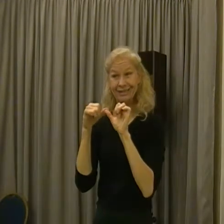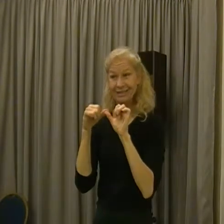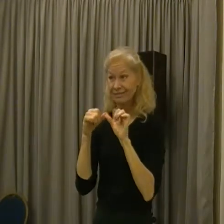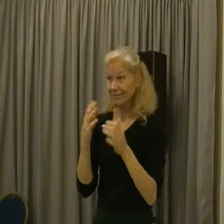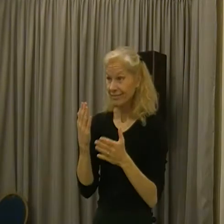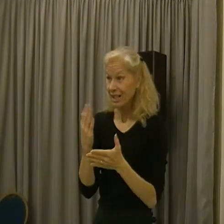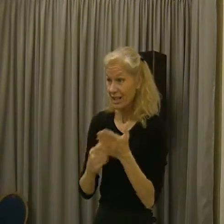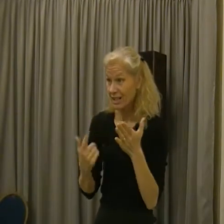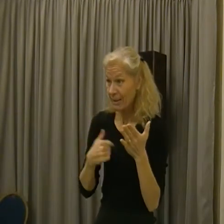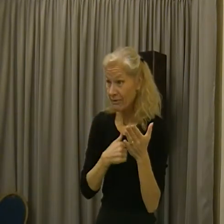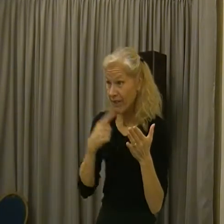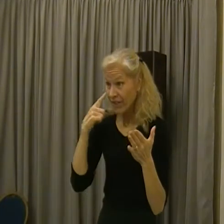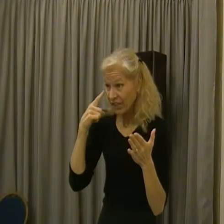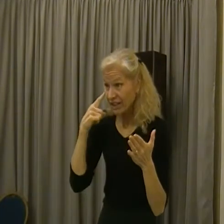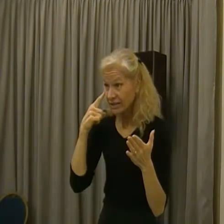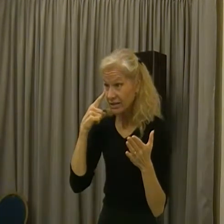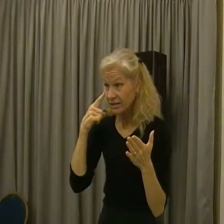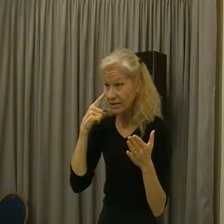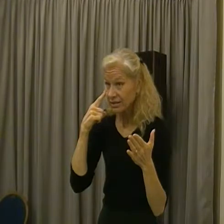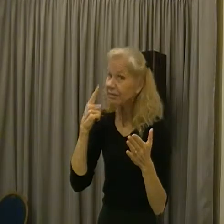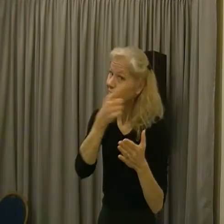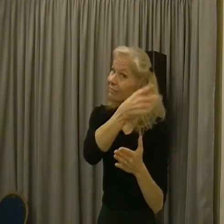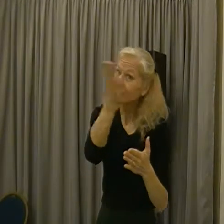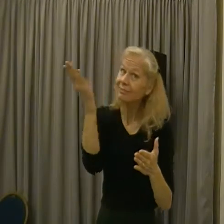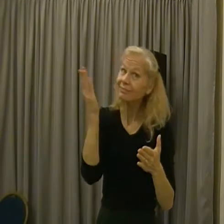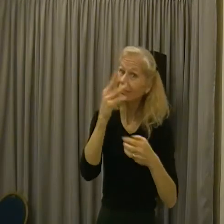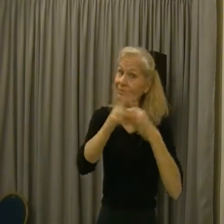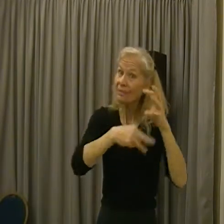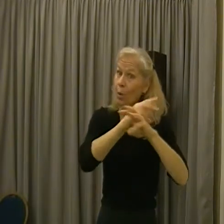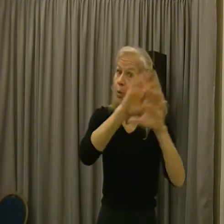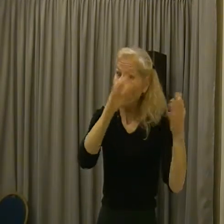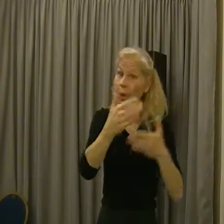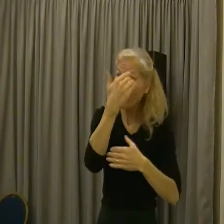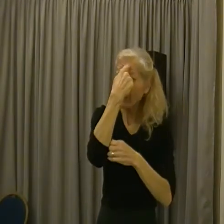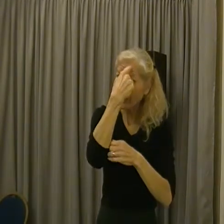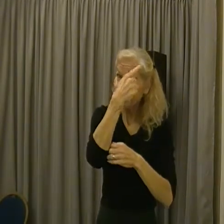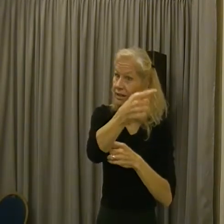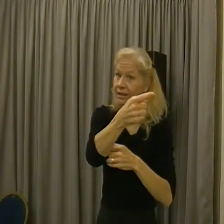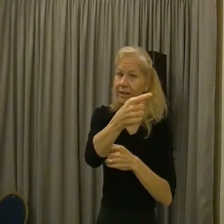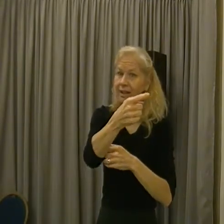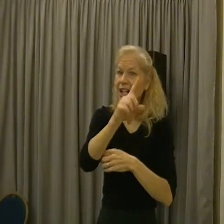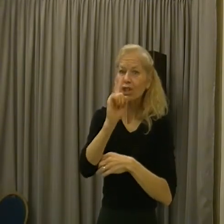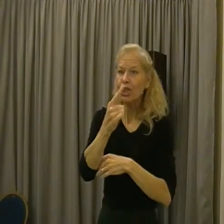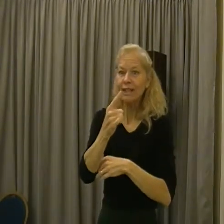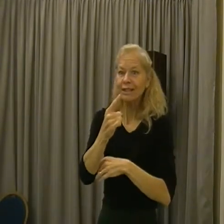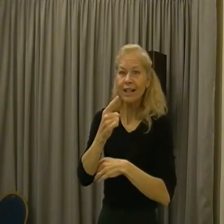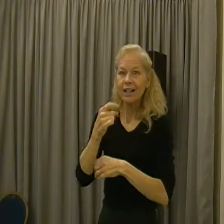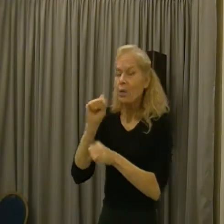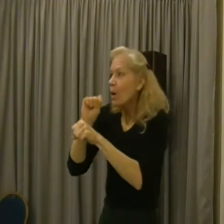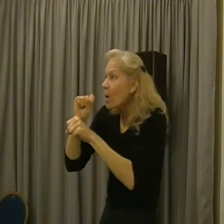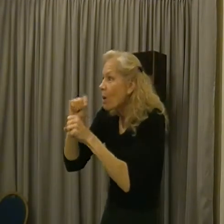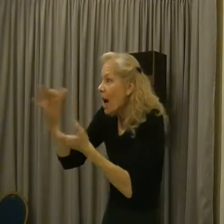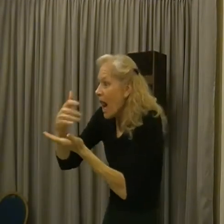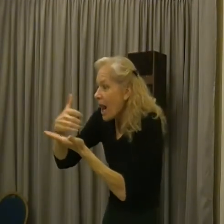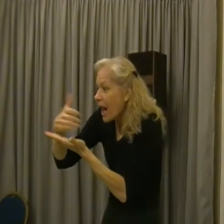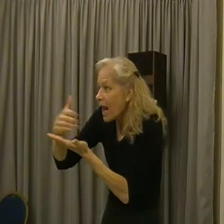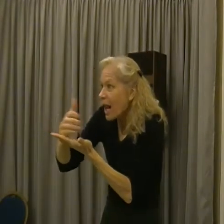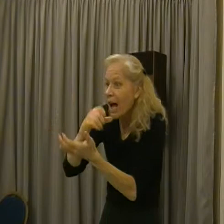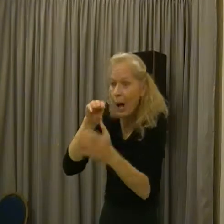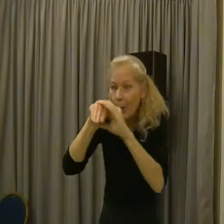That's what the world treats riches like sometimes, like it's all about to live for. But what about the Good Samaritan? We don't know how much